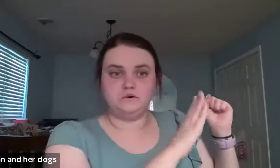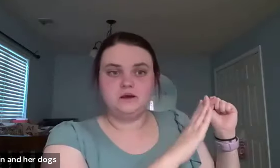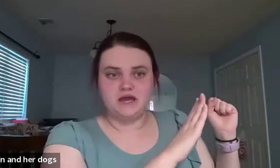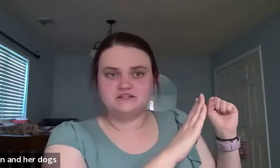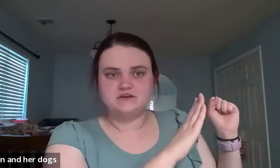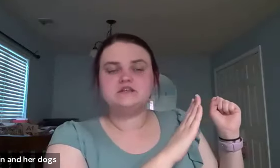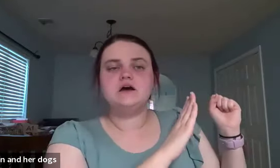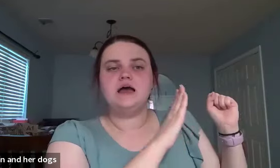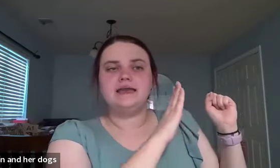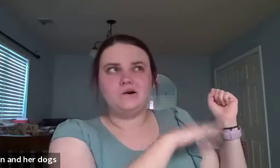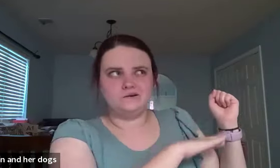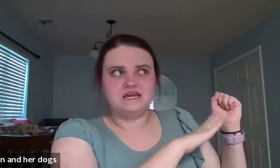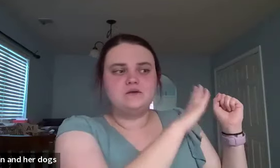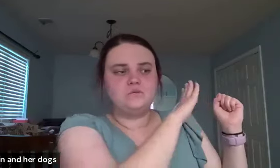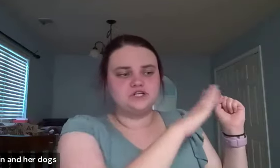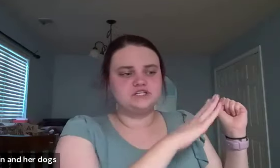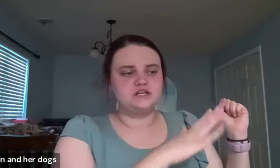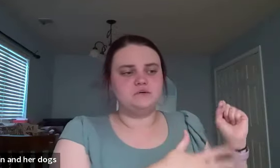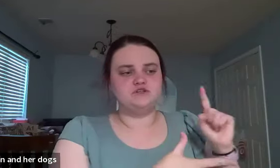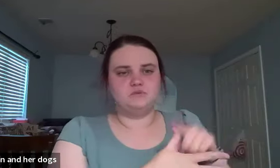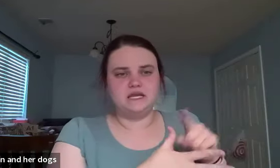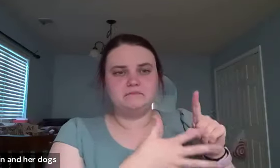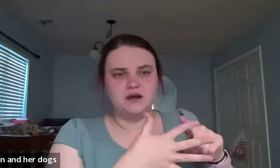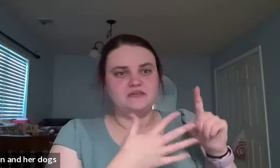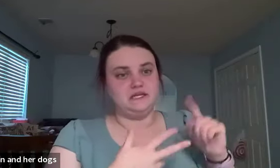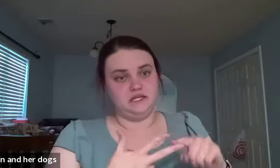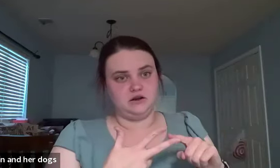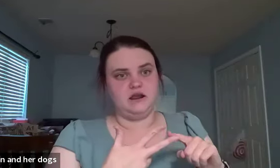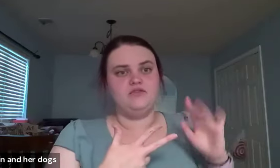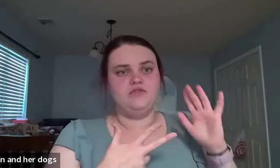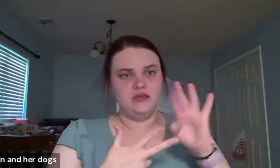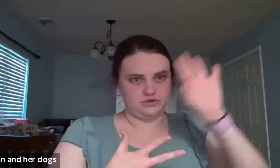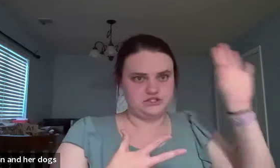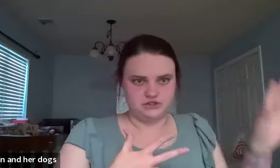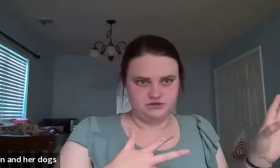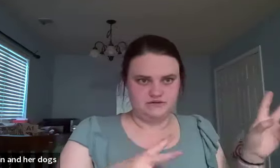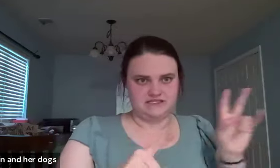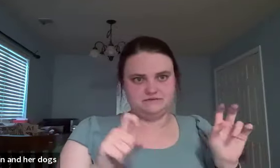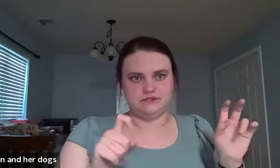will come back to those. And all day, we're just gonna go into week, month, and year, and then we'll start doing the